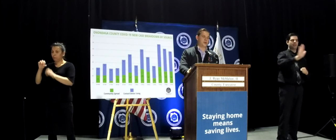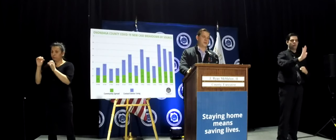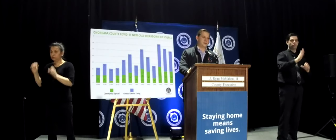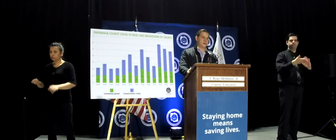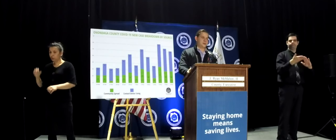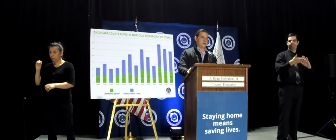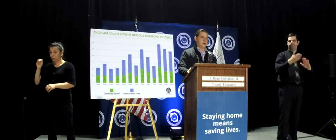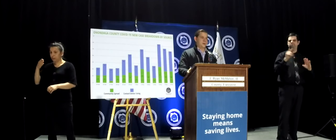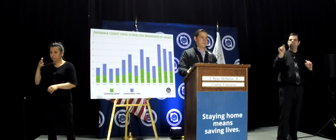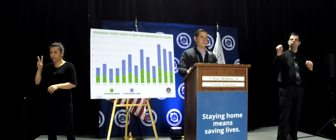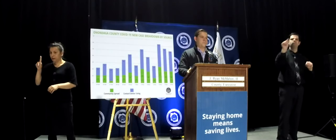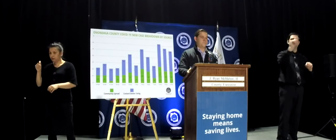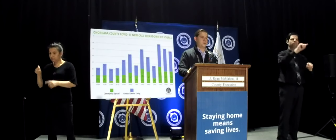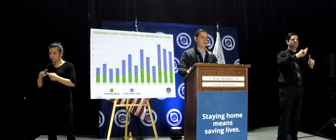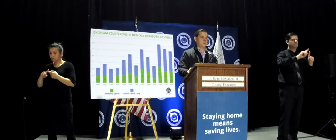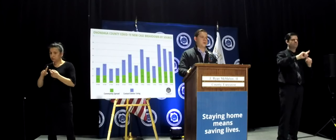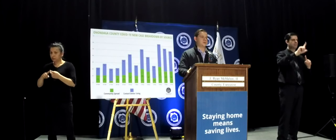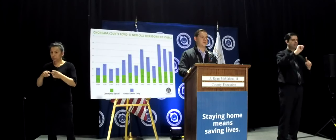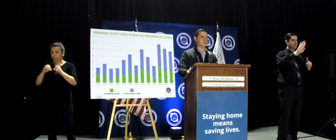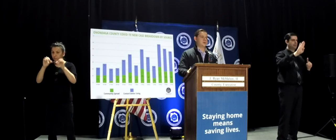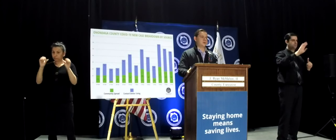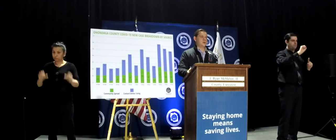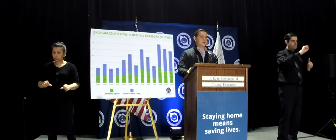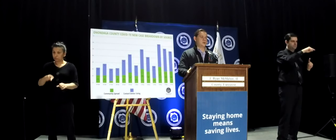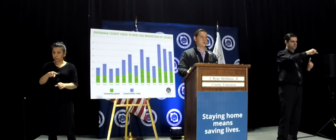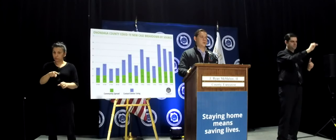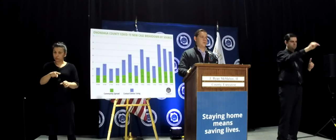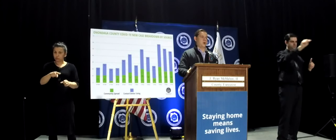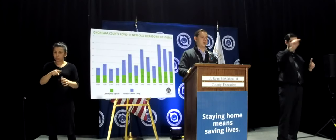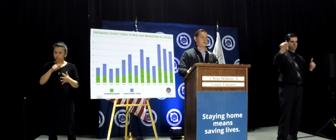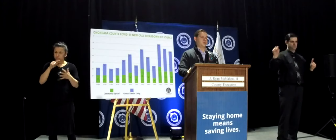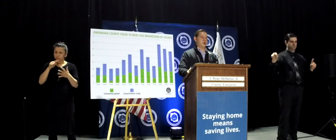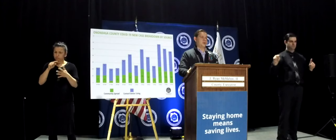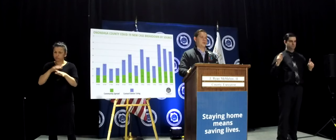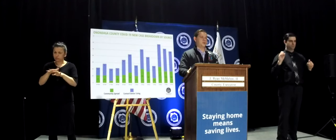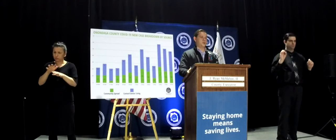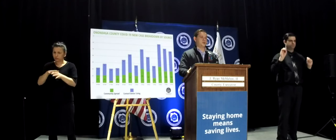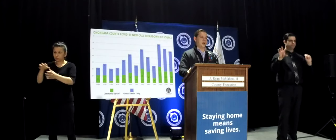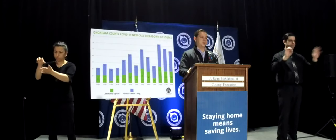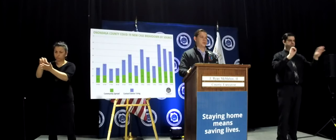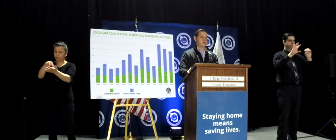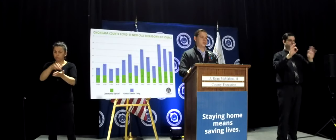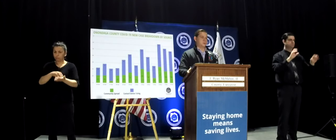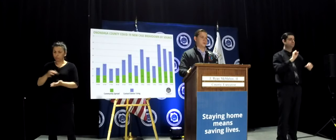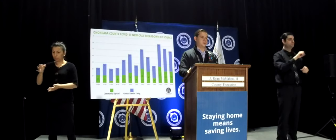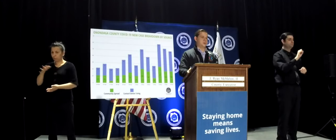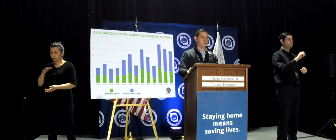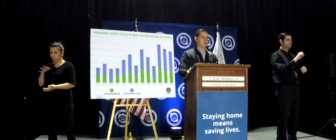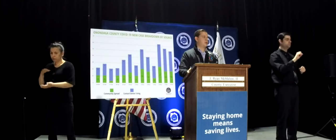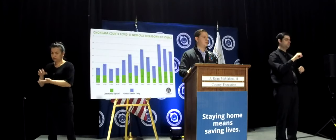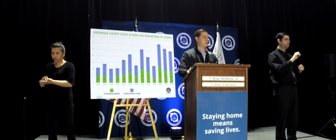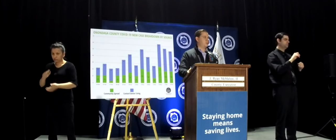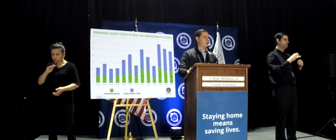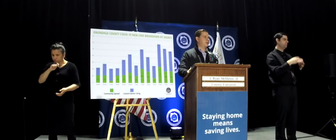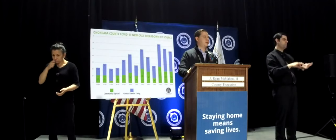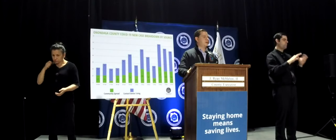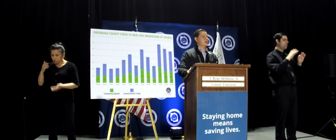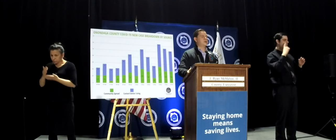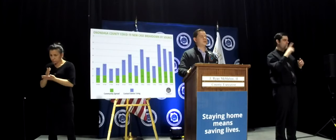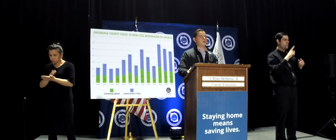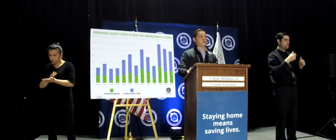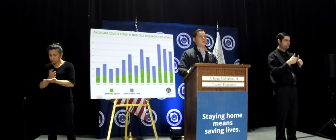for our tracing, because part of tracing, your strategy is gonna change a little